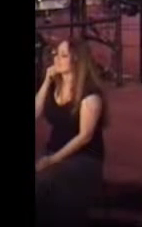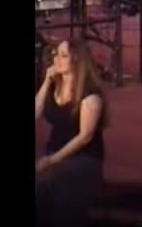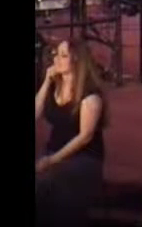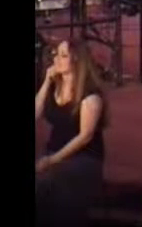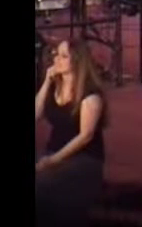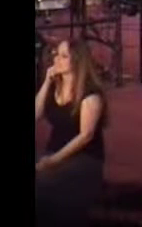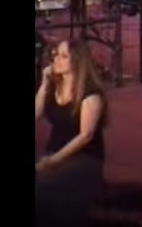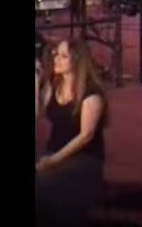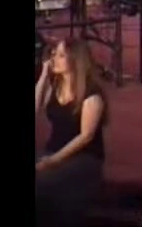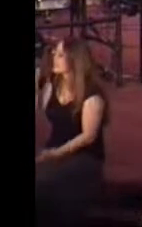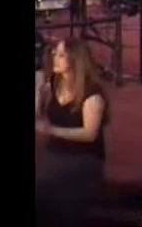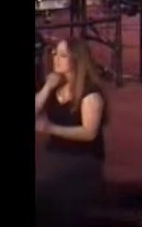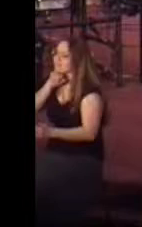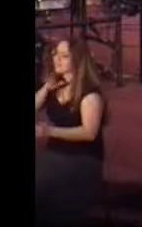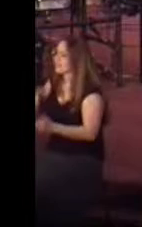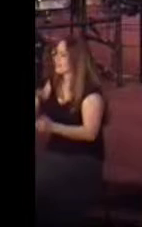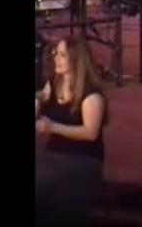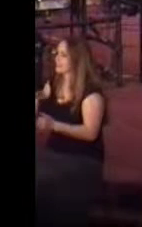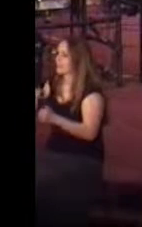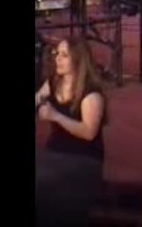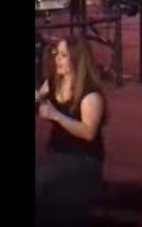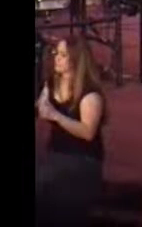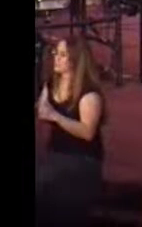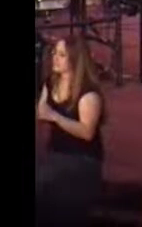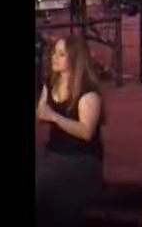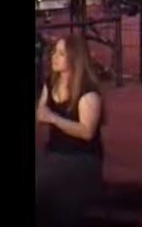If nothing else, you at least listen.